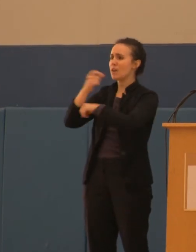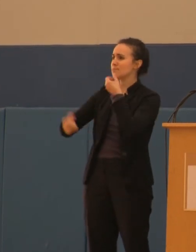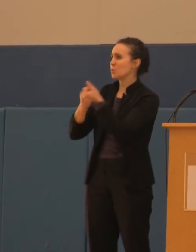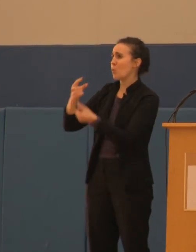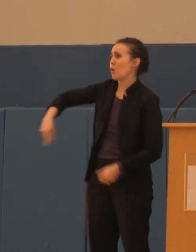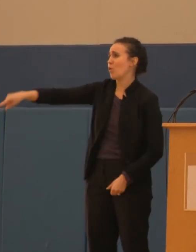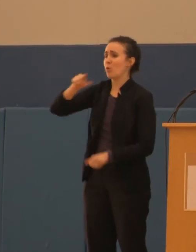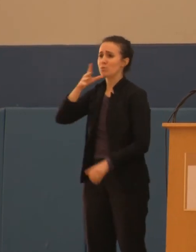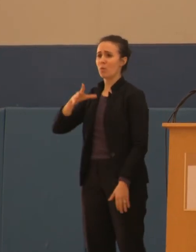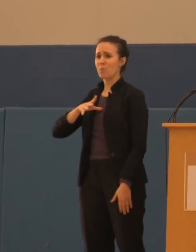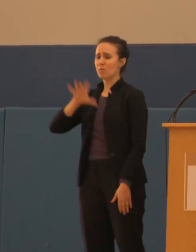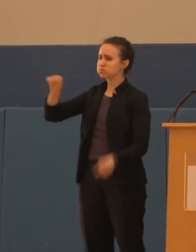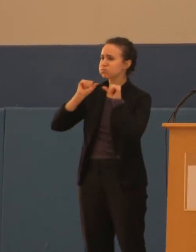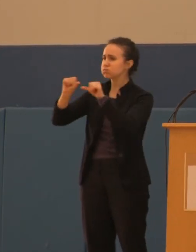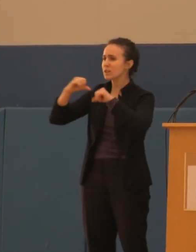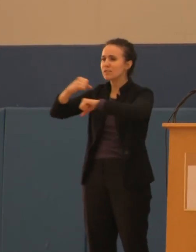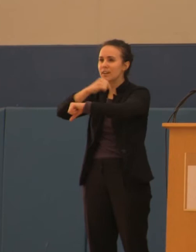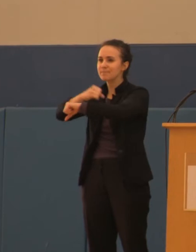continue this fight.